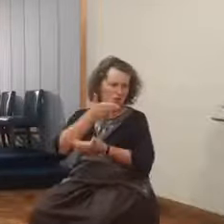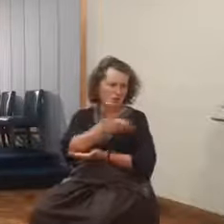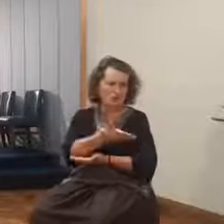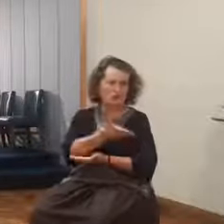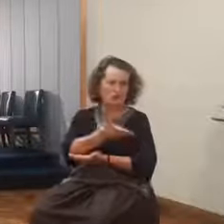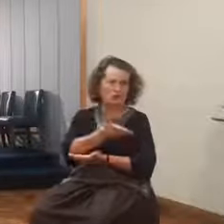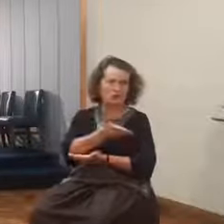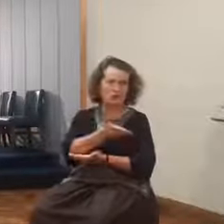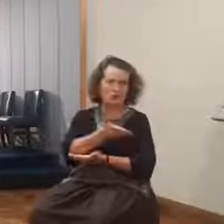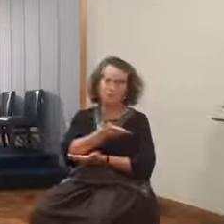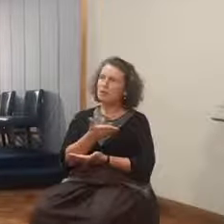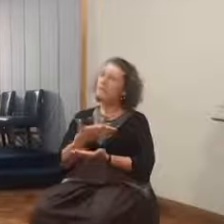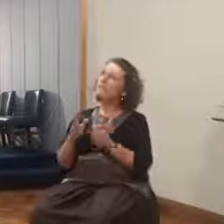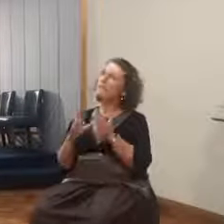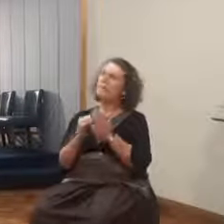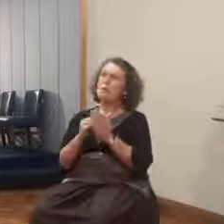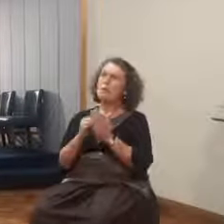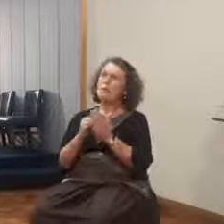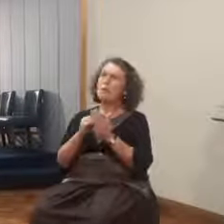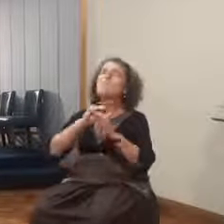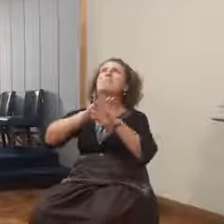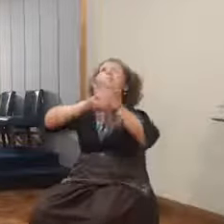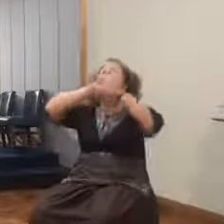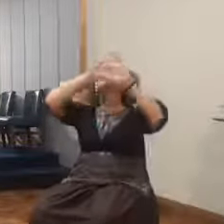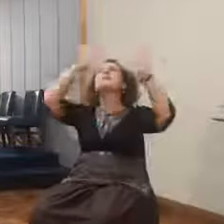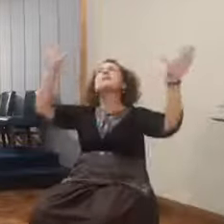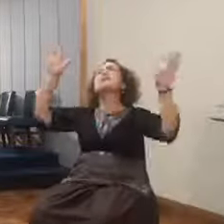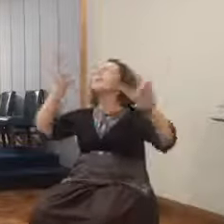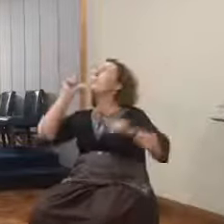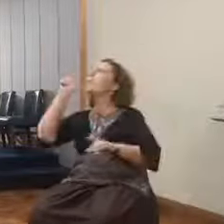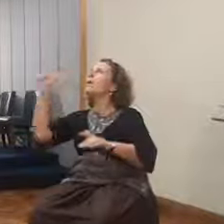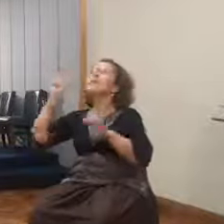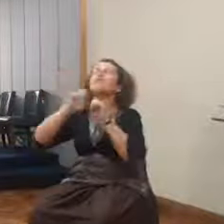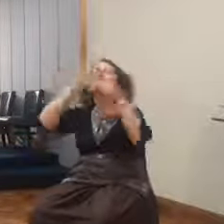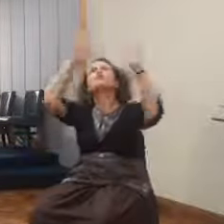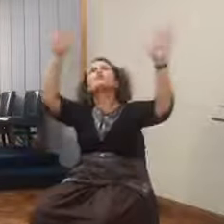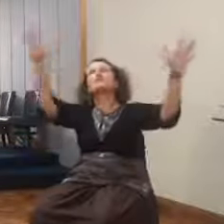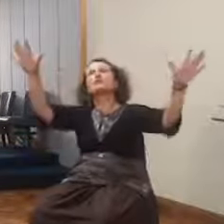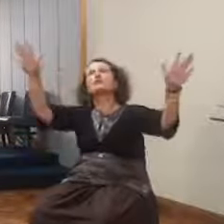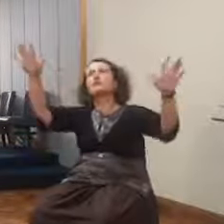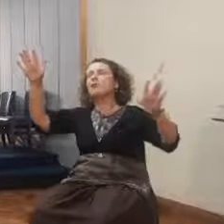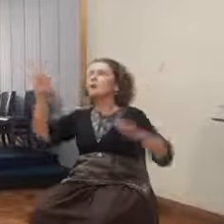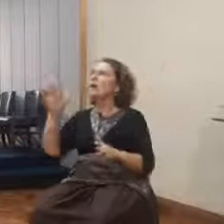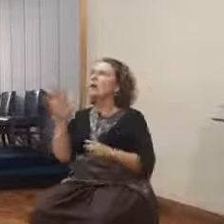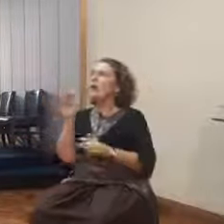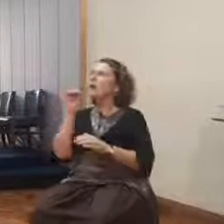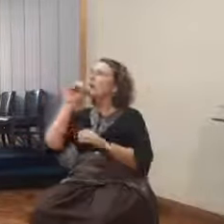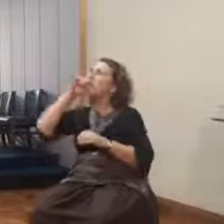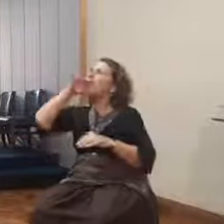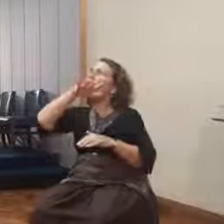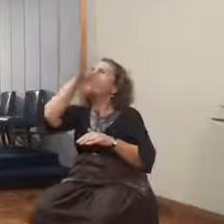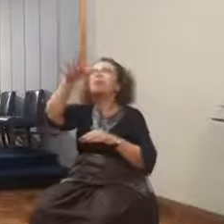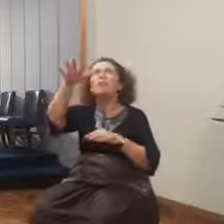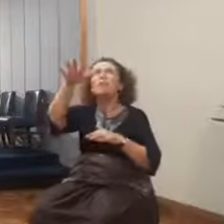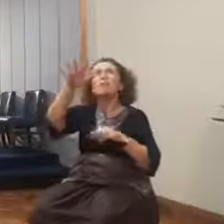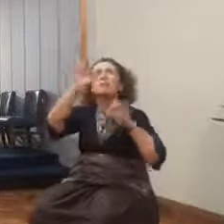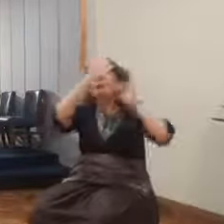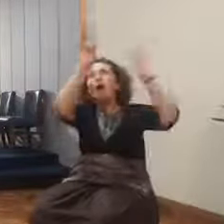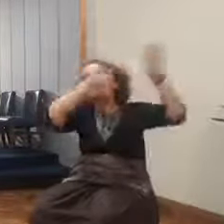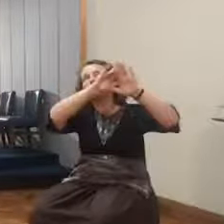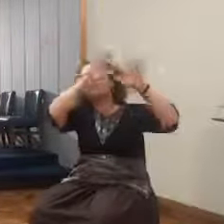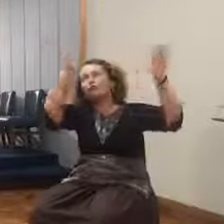Lord were the heavens made, and all the host of them by the breath of his mouth. He gathereth the waters of the sea